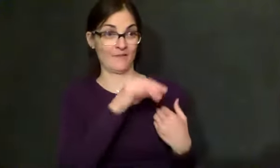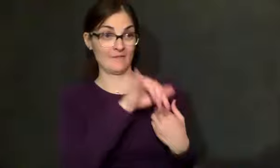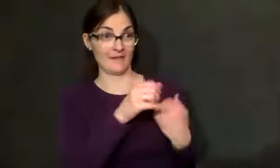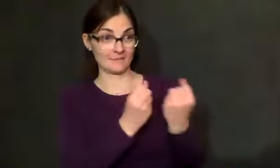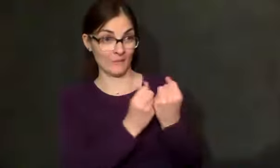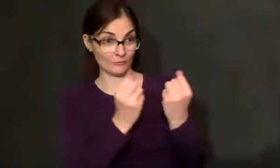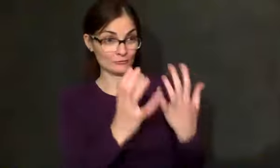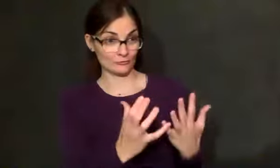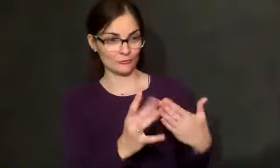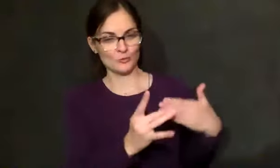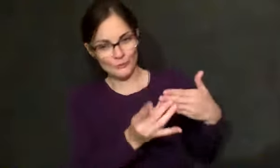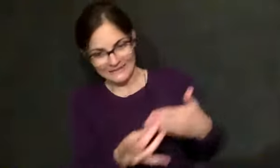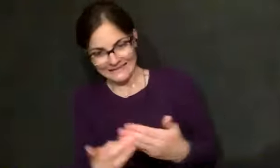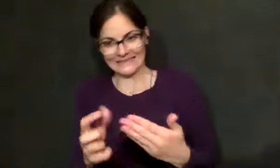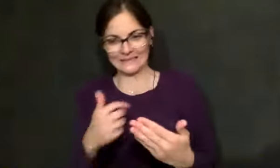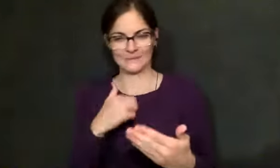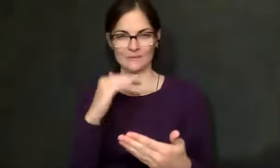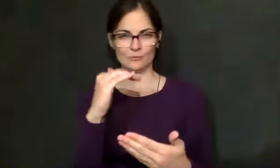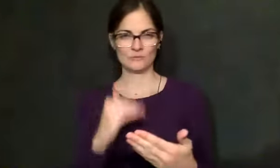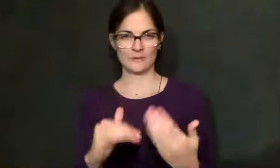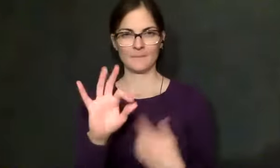which is in step 9, as I said. So,